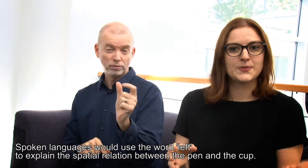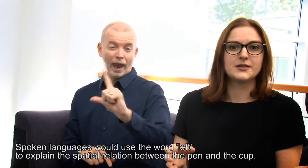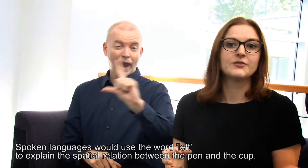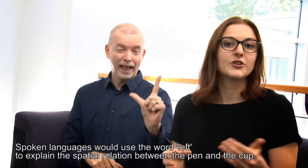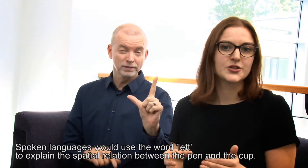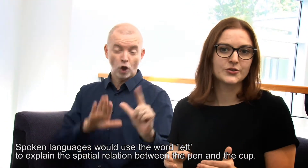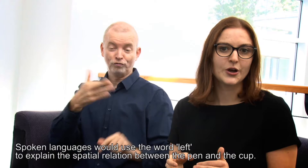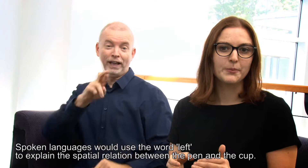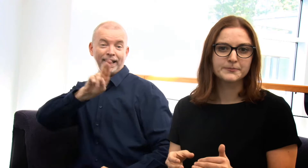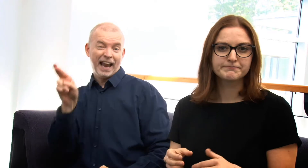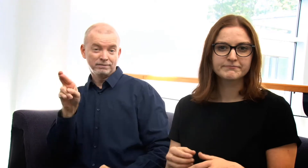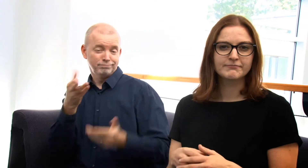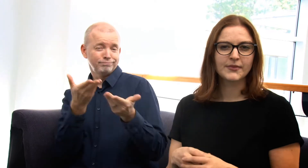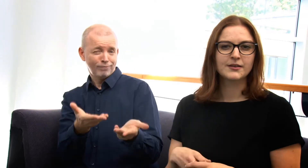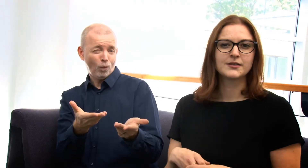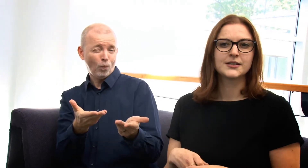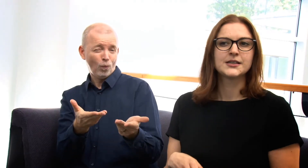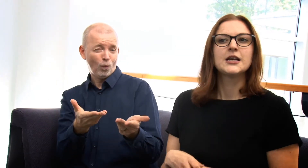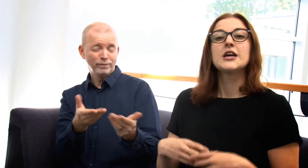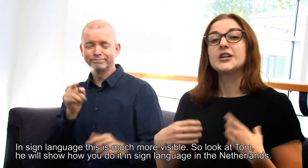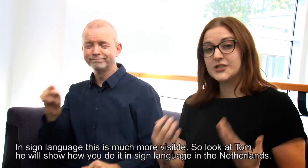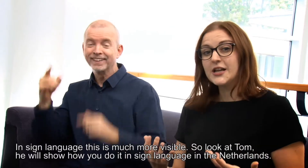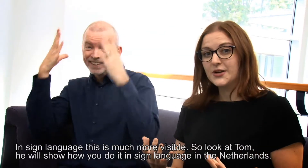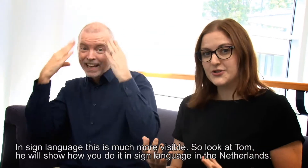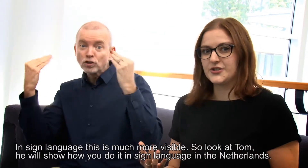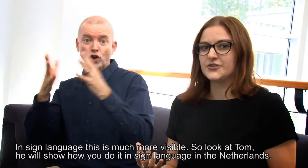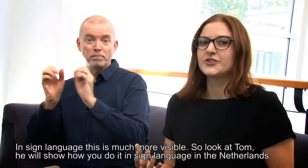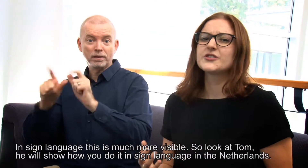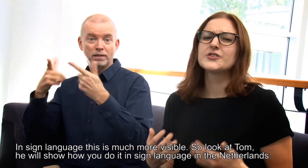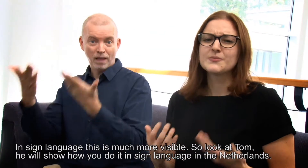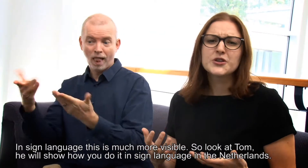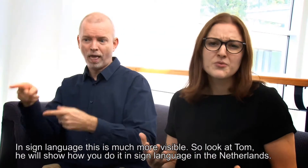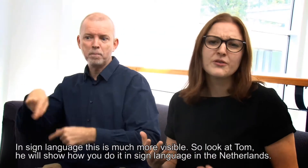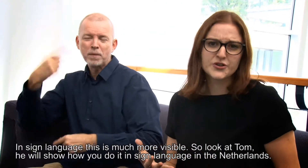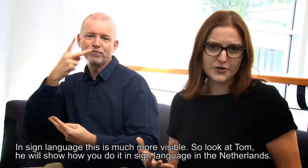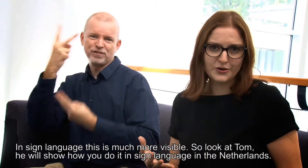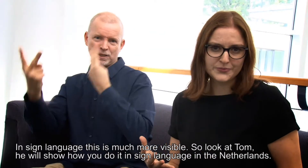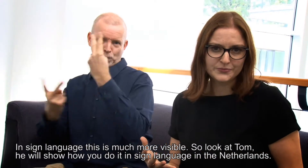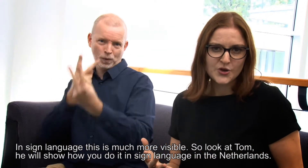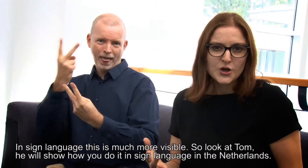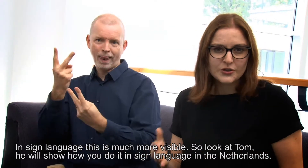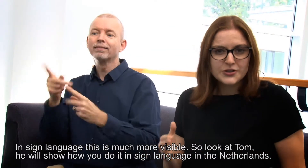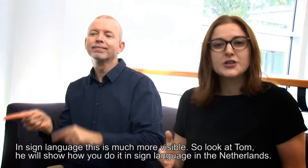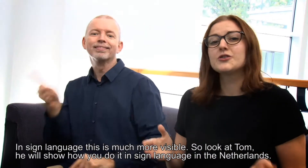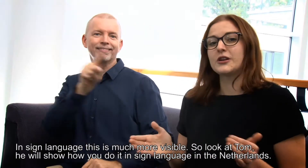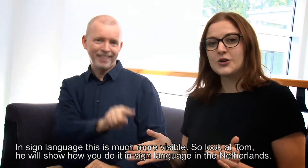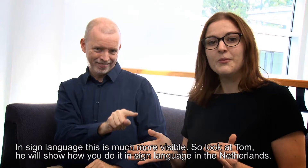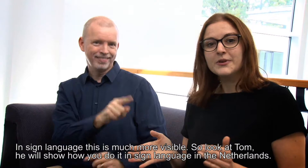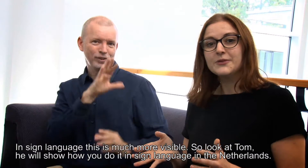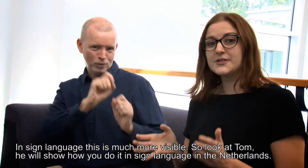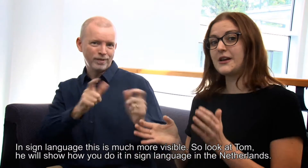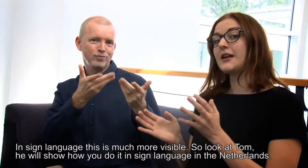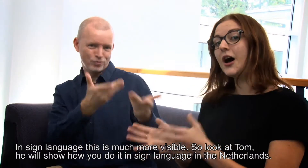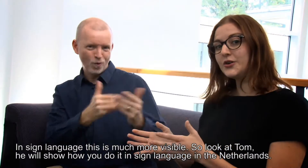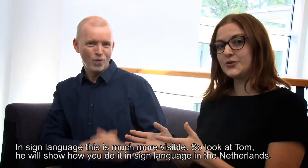pen is placed in relation to the cup. In sign languages, this is much more visual. So let's just look at Tom.